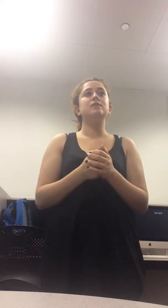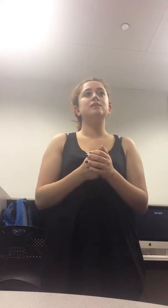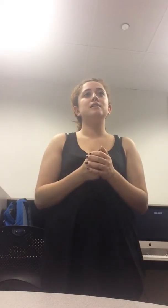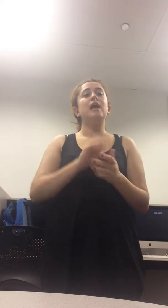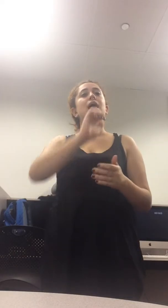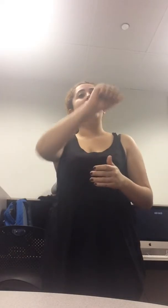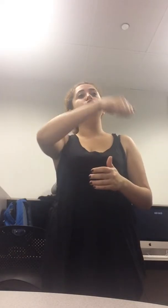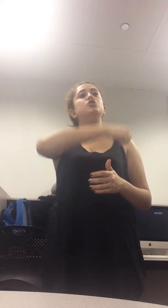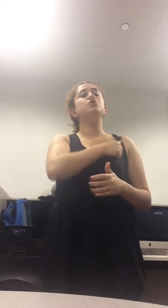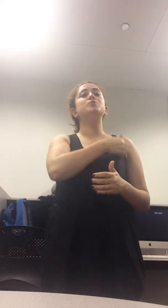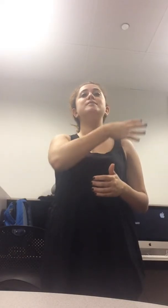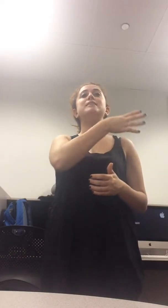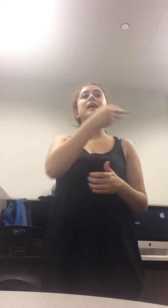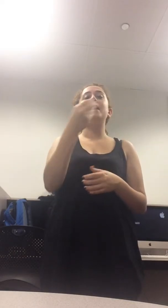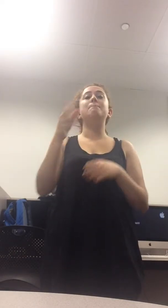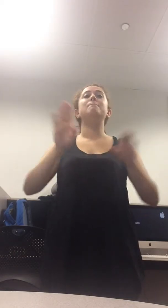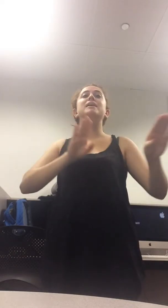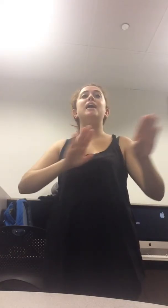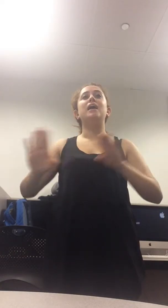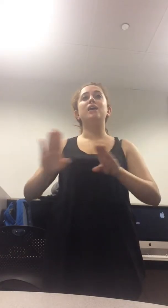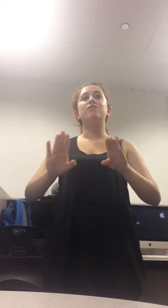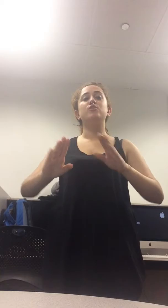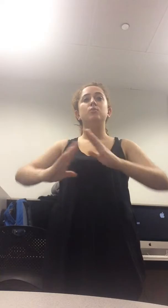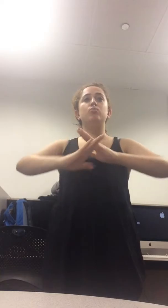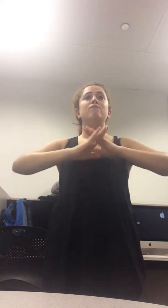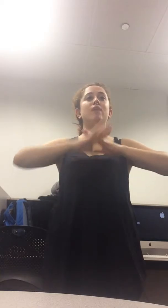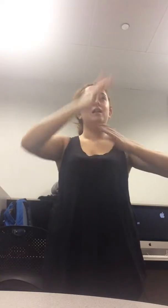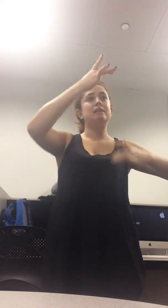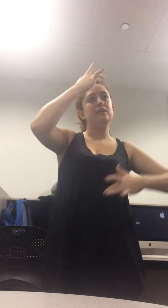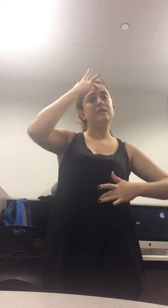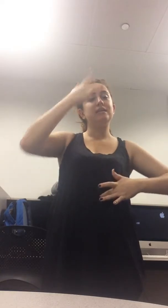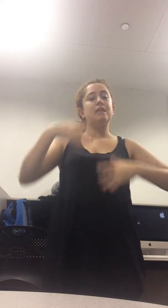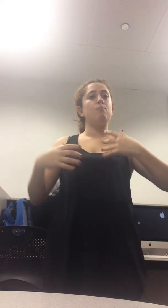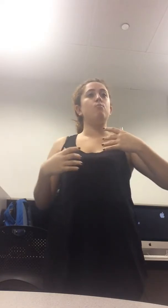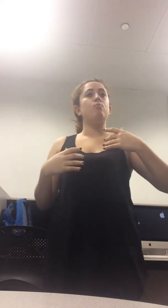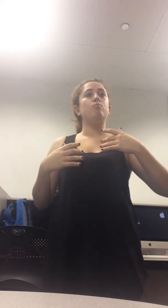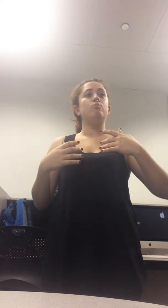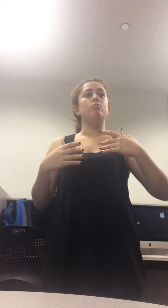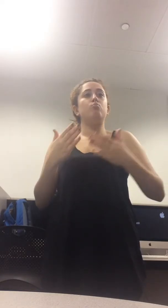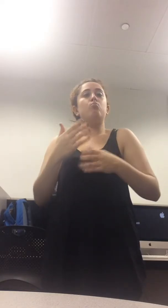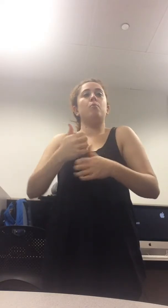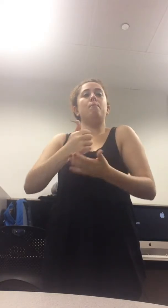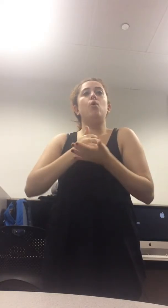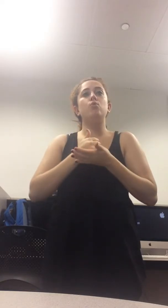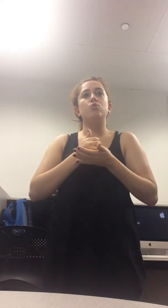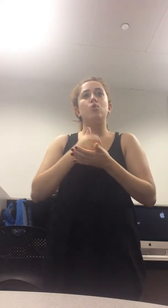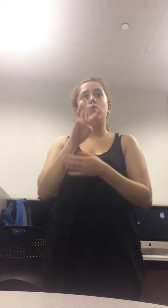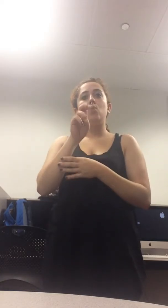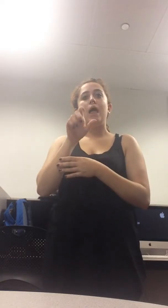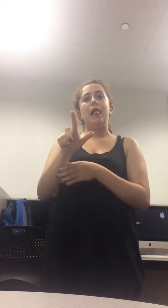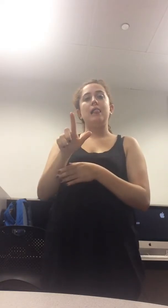Attitudes and behaviors prevent illness and promote health and well-being. What attitudes promote good